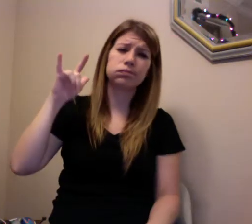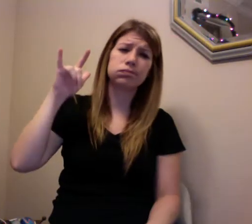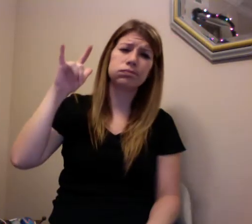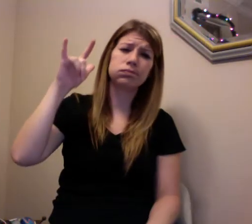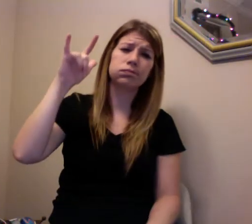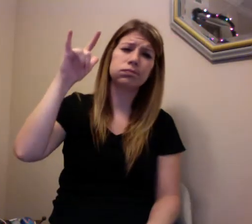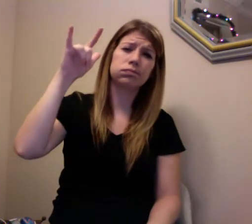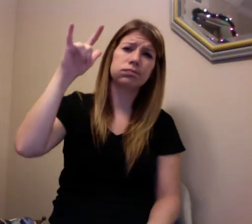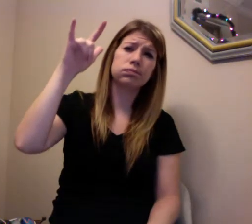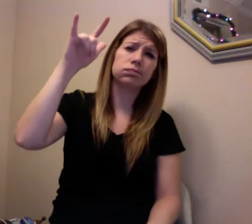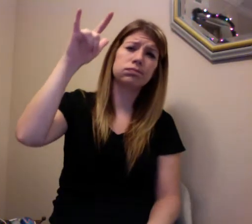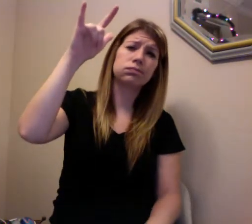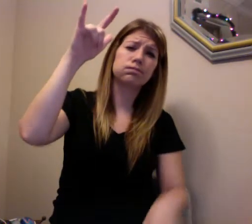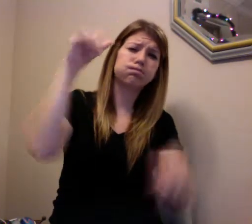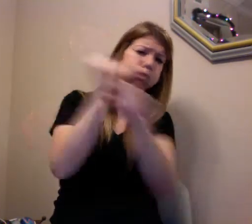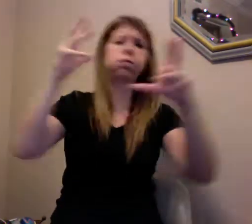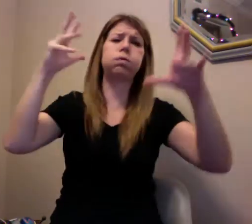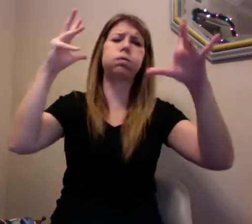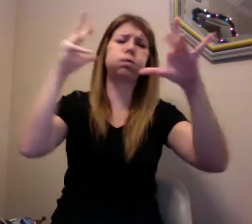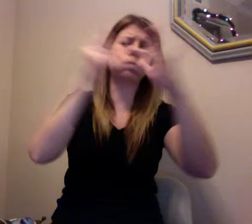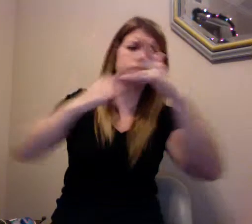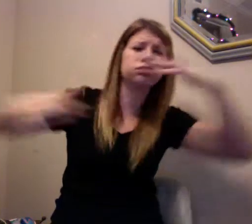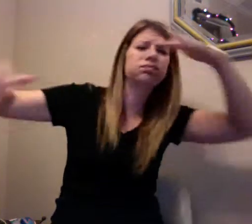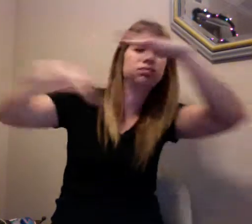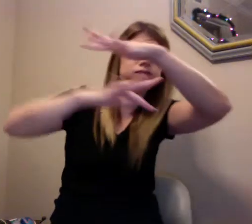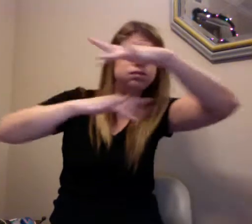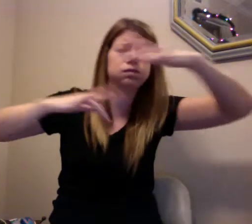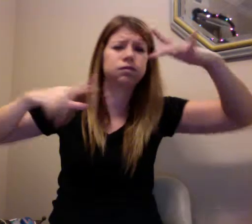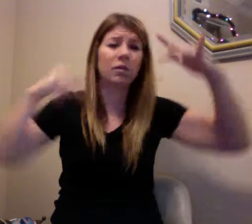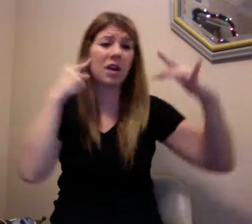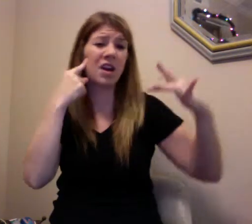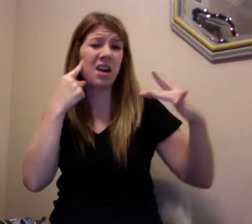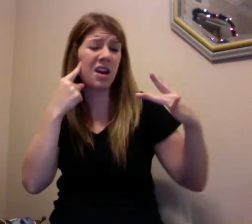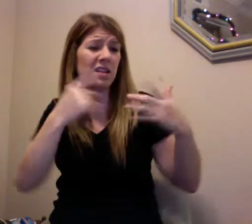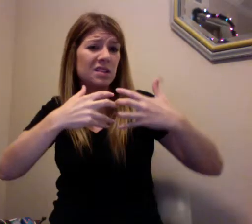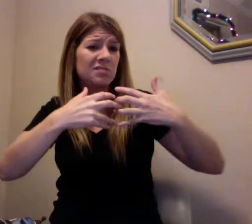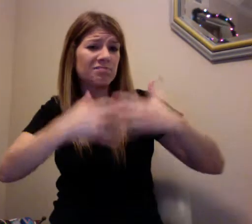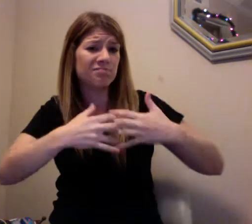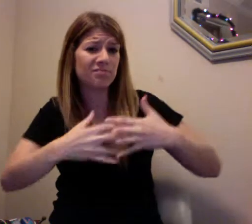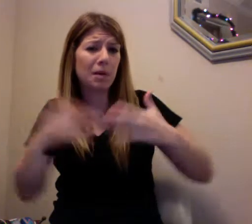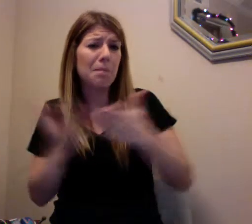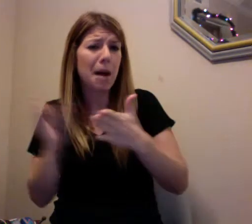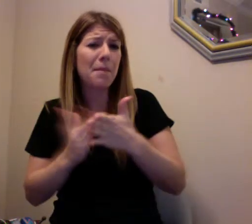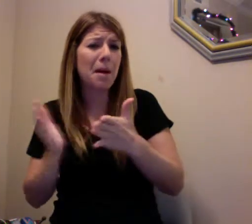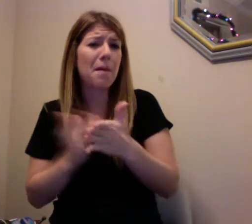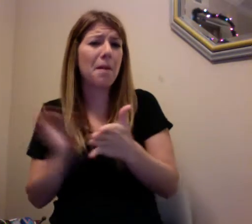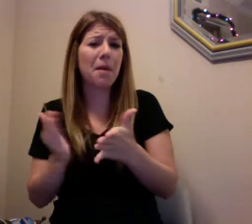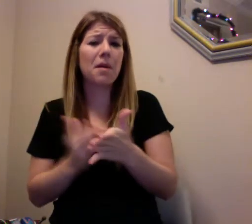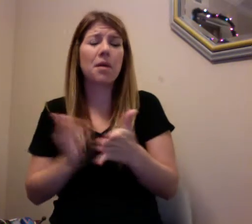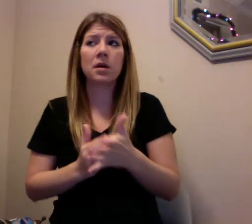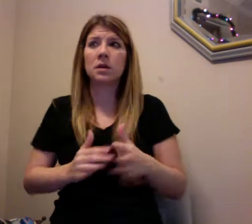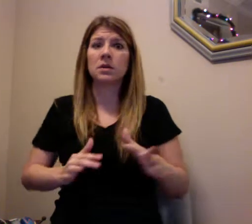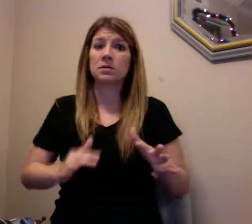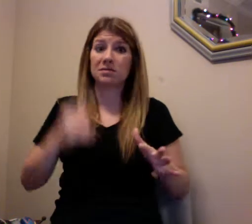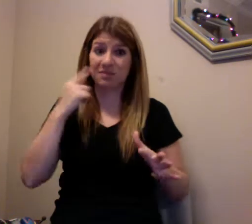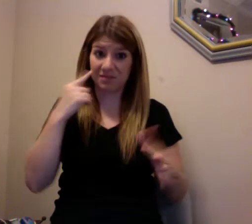smoke. Imagine an engine going clack clack clack clack clack clack. Sounds scary. Well I had a unique seat